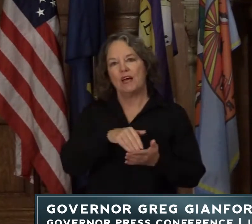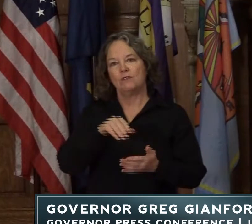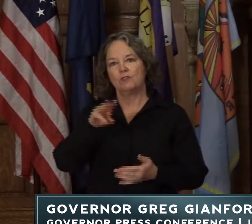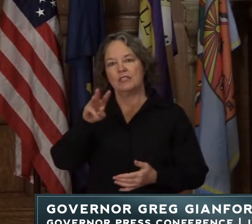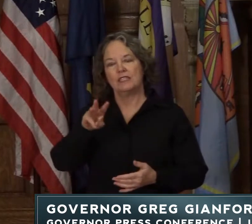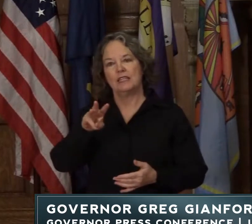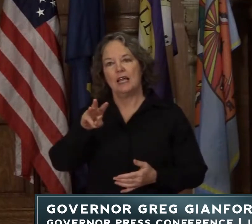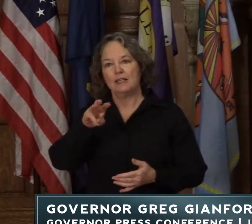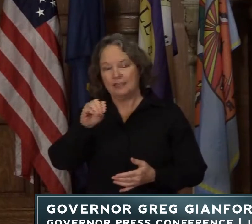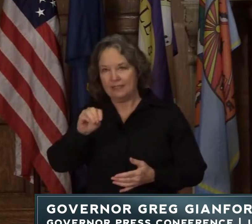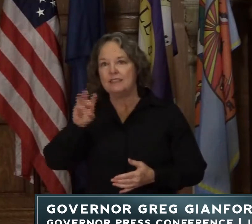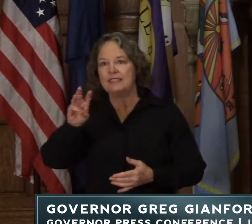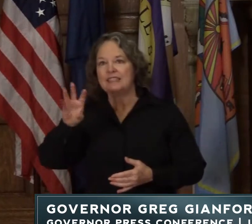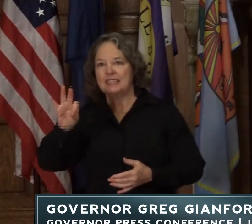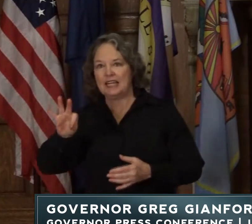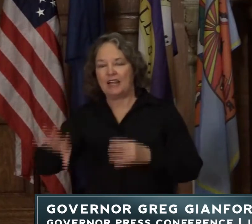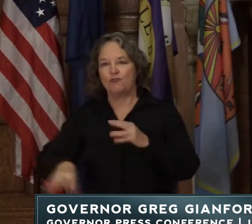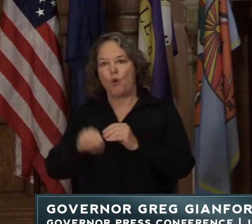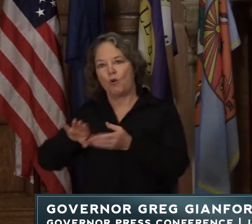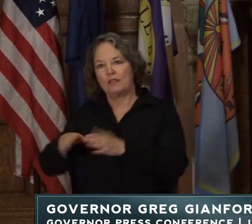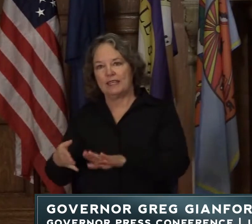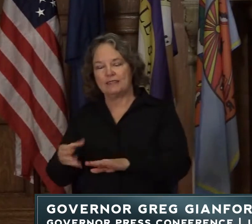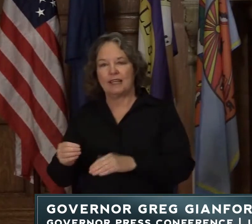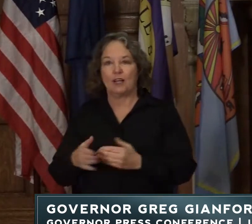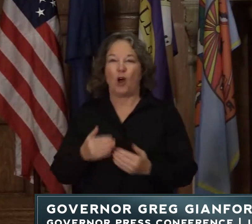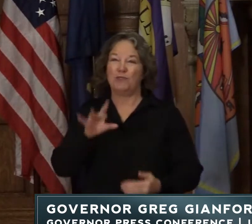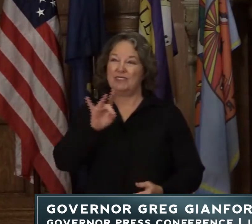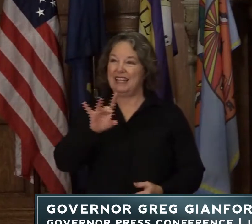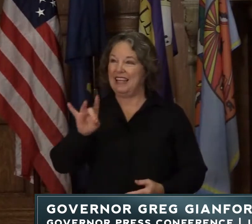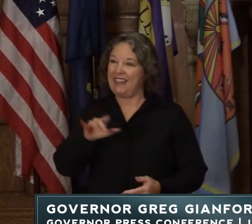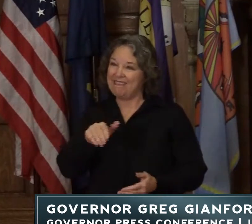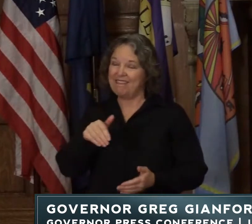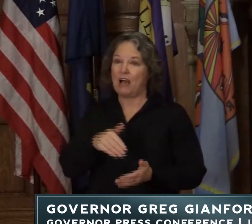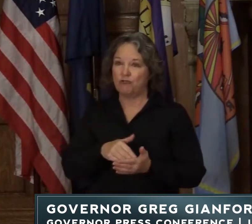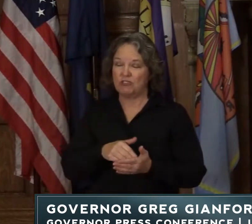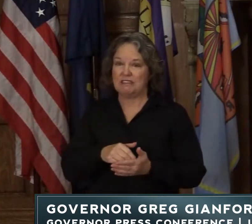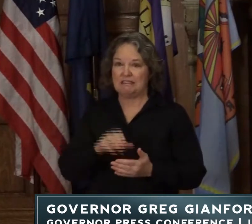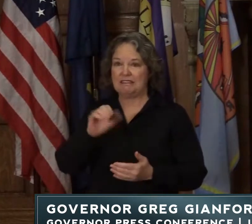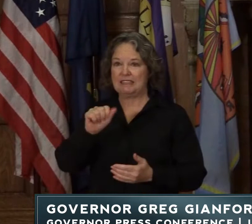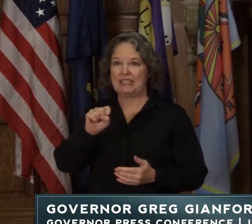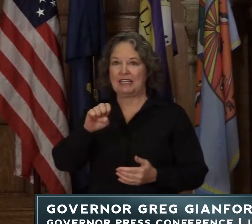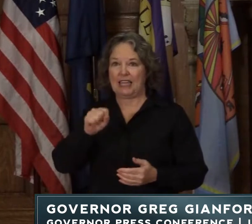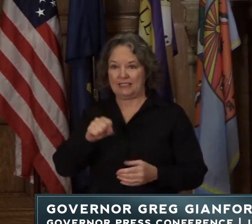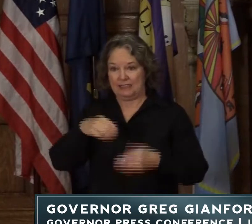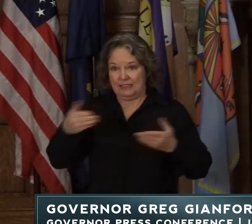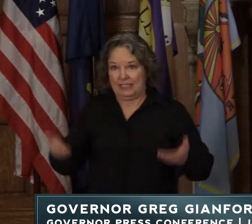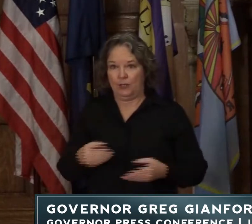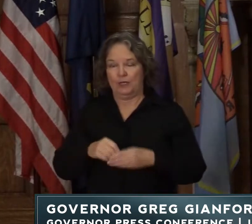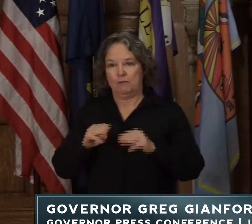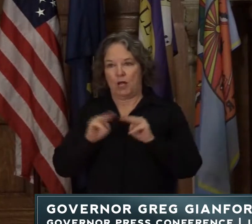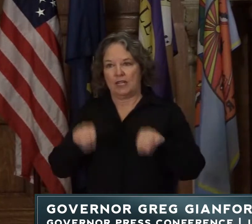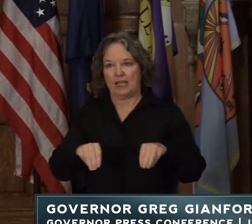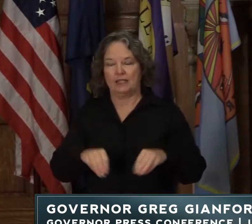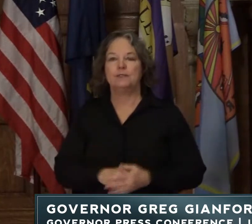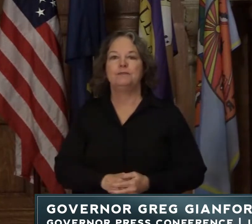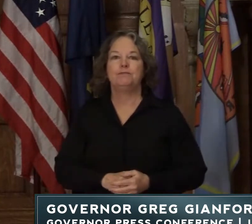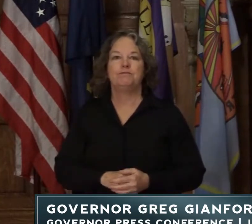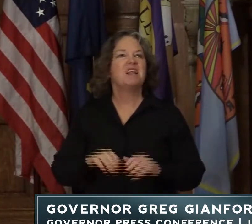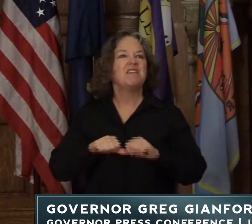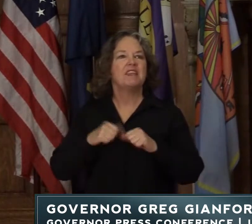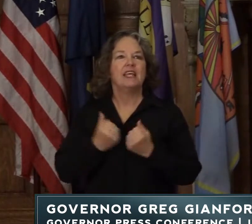1,069 total deaths and nearly 88,000 cases of the virus here in Montana. The